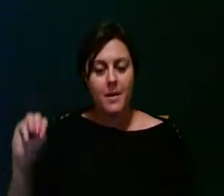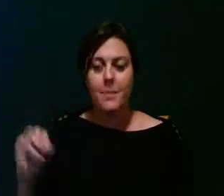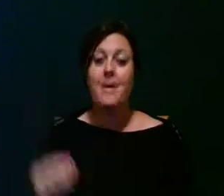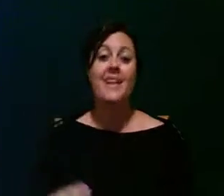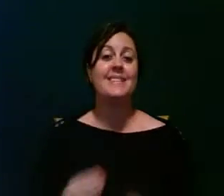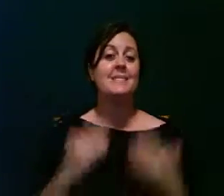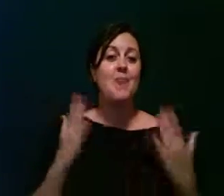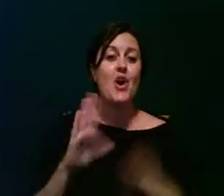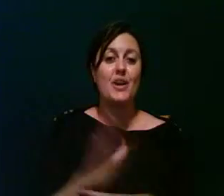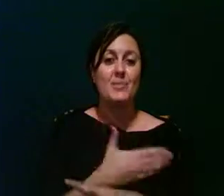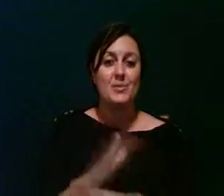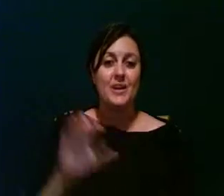Eric Wilson. Visit